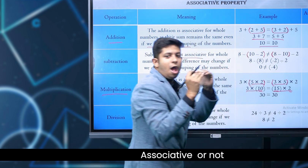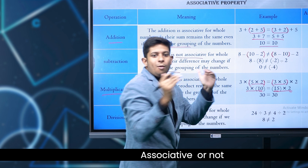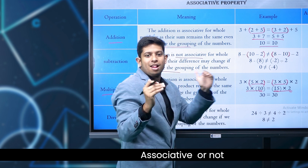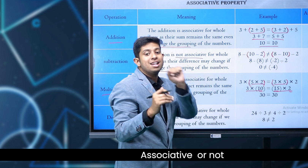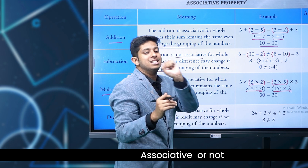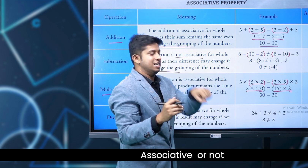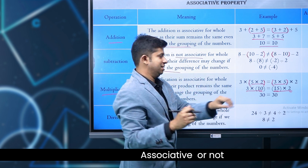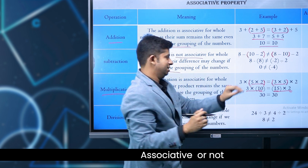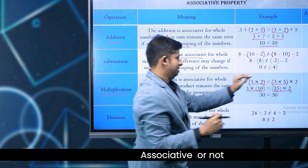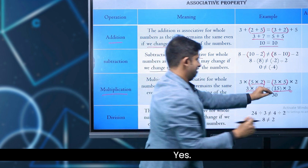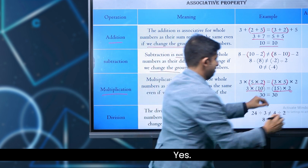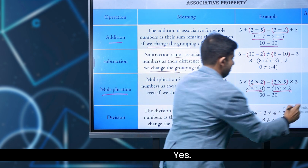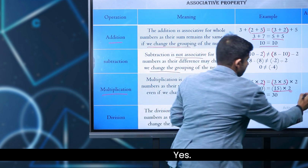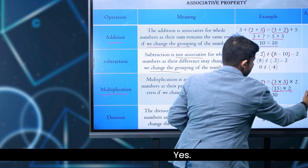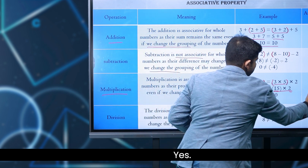Associative or not? Yes.